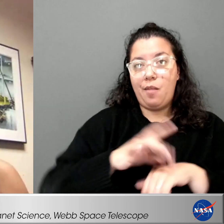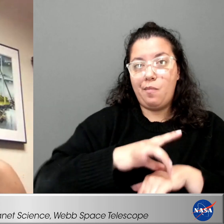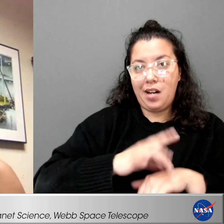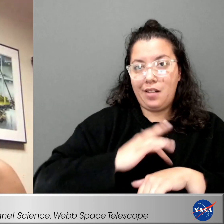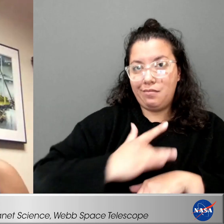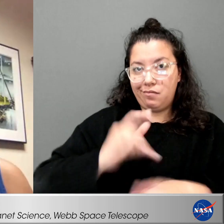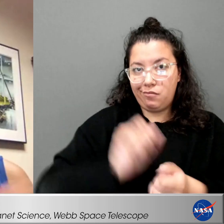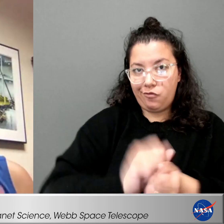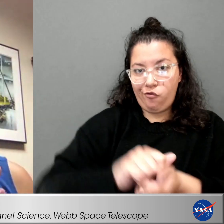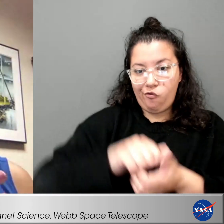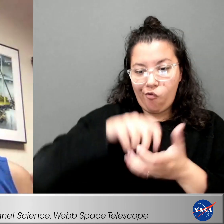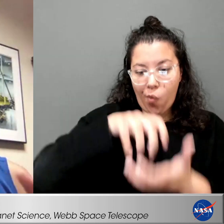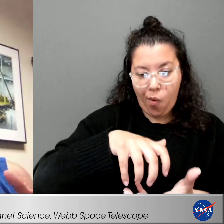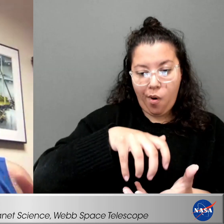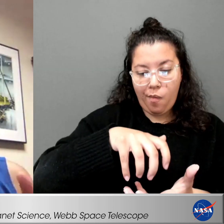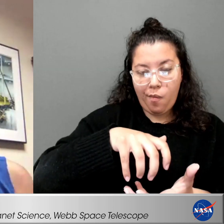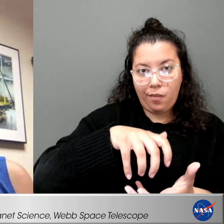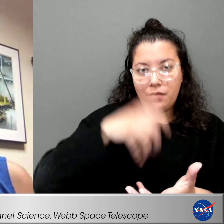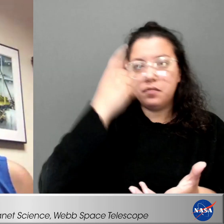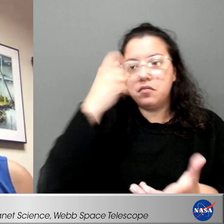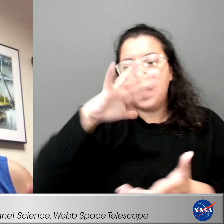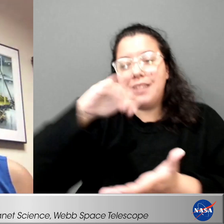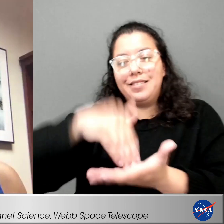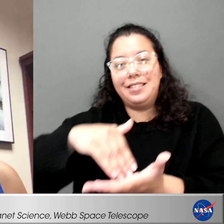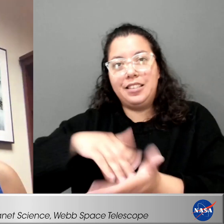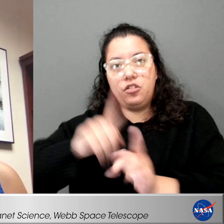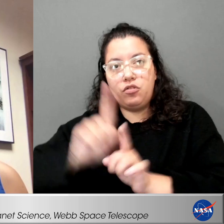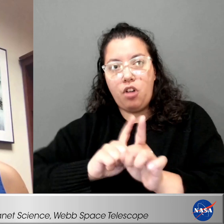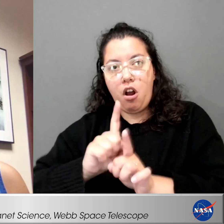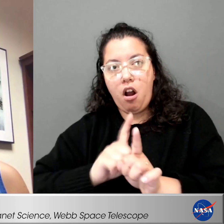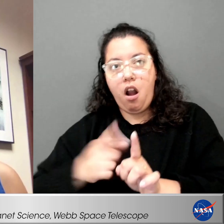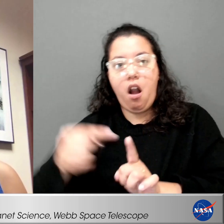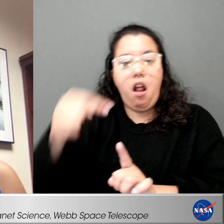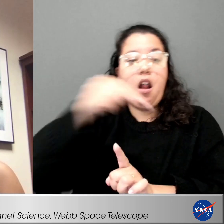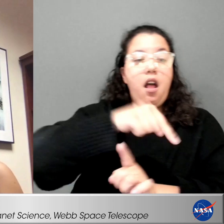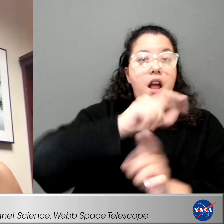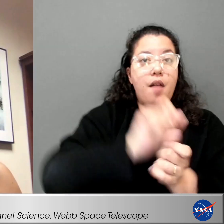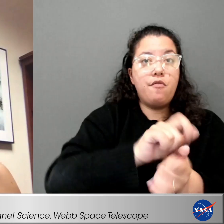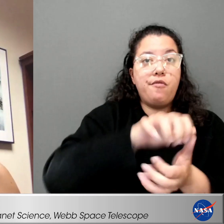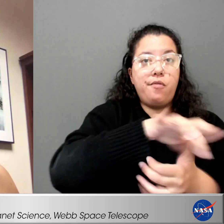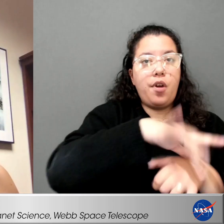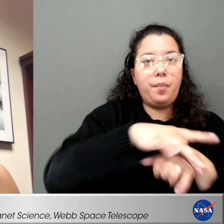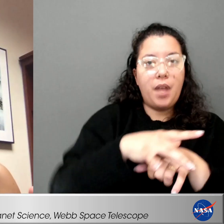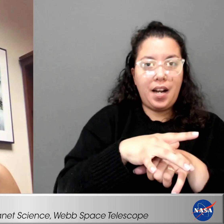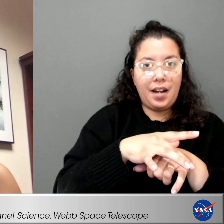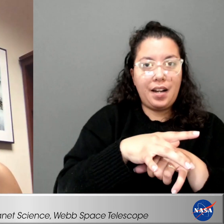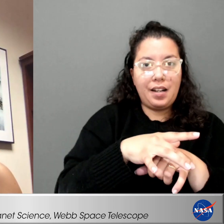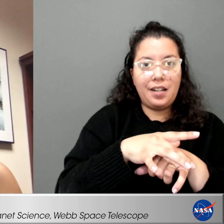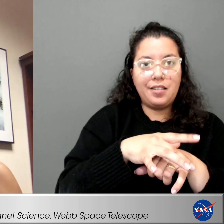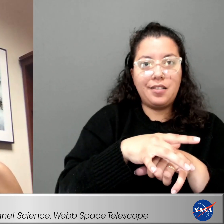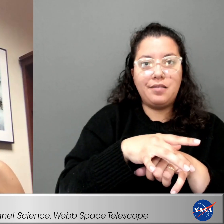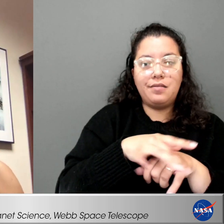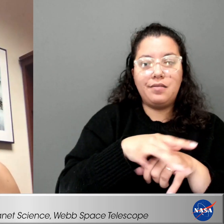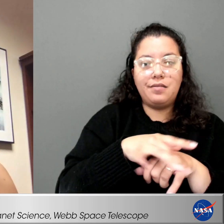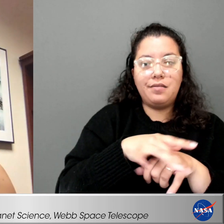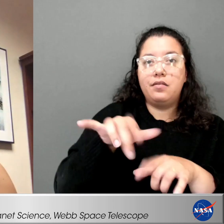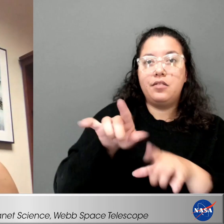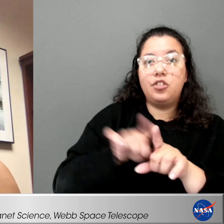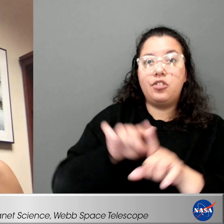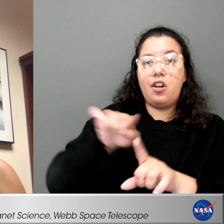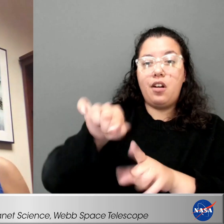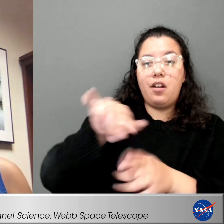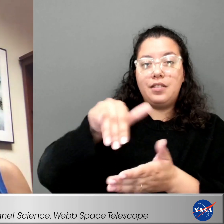forming region, right? And how you evolve from a disk of material around a star that's formed into a